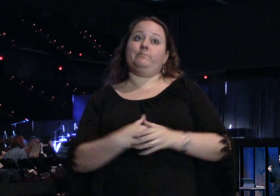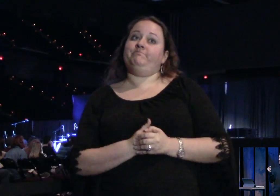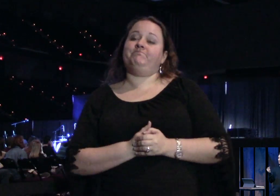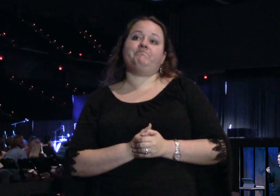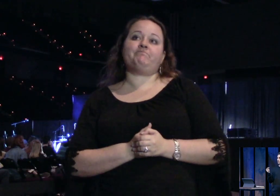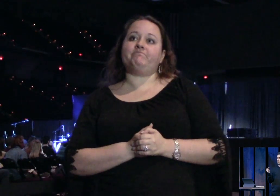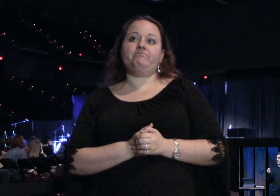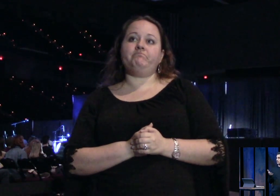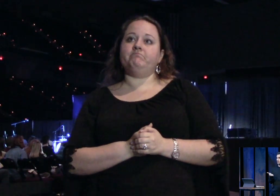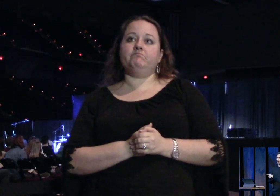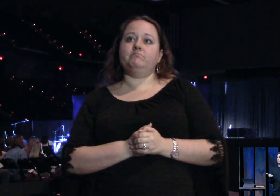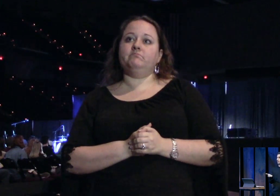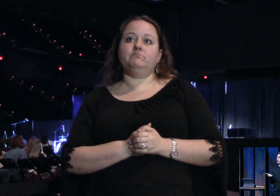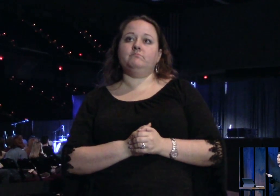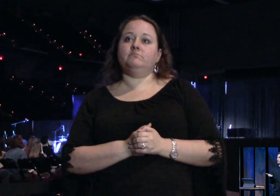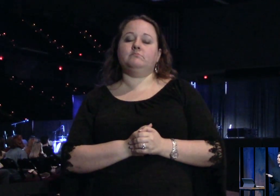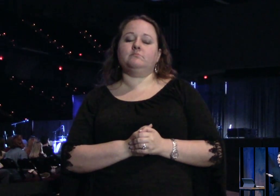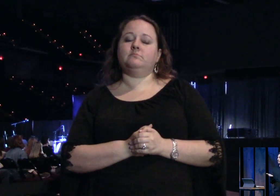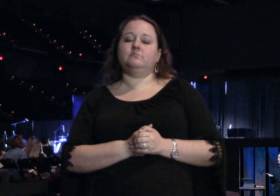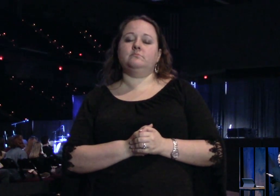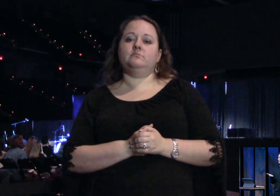is no.